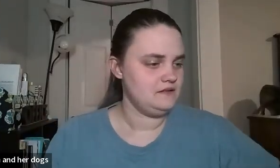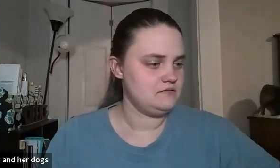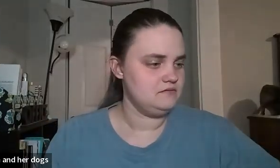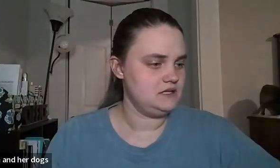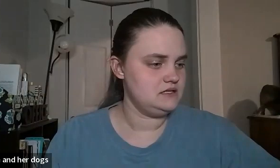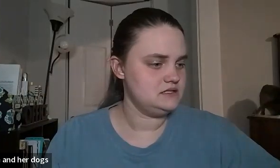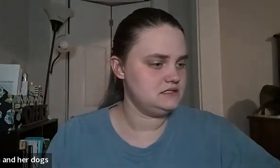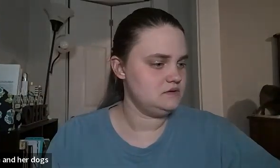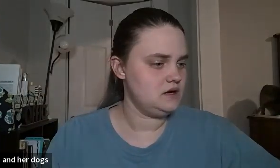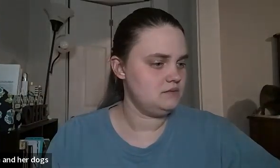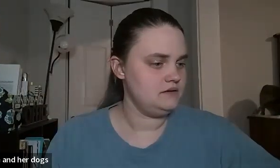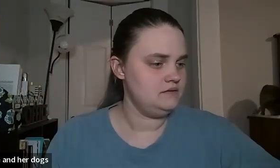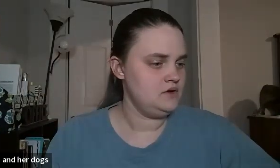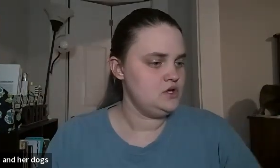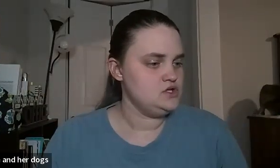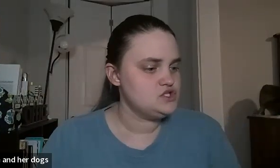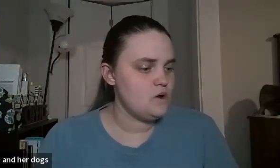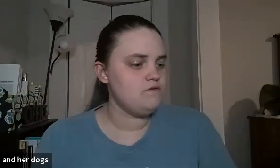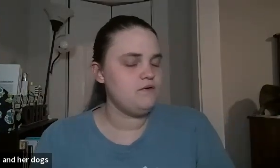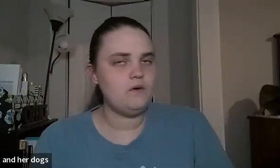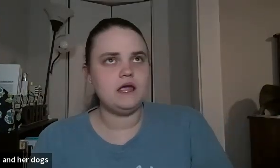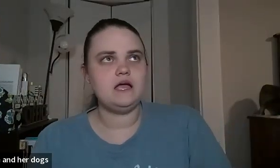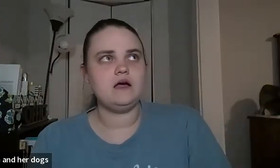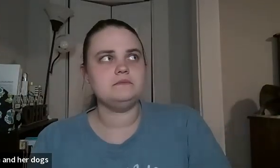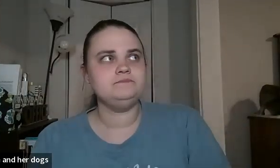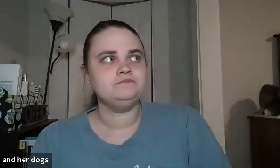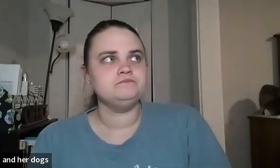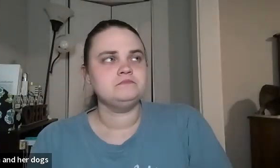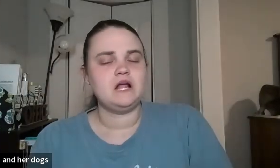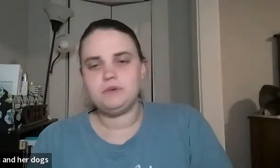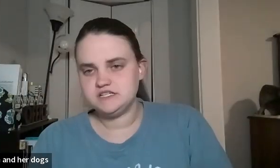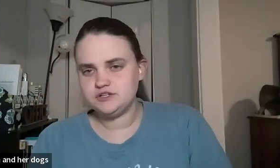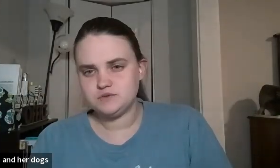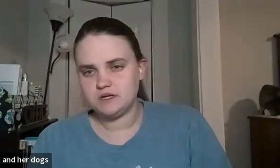All right, let's see, where are we? So for a person who just works like